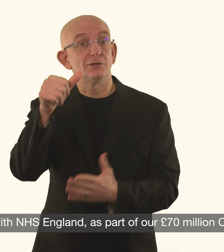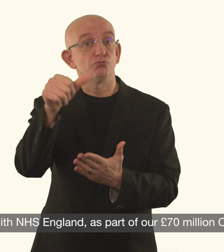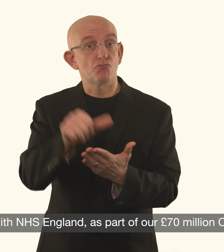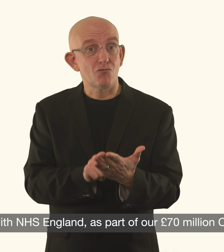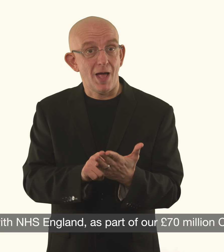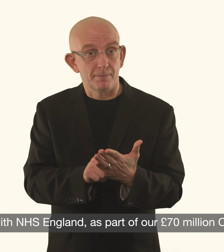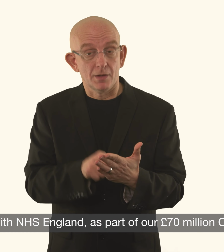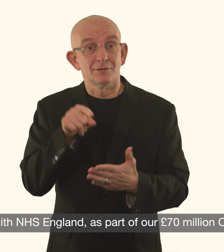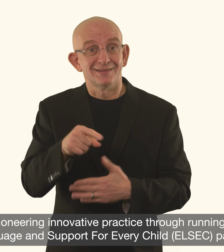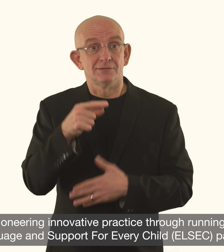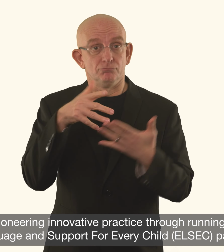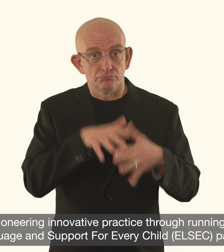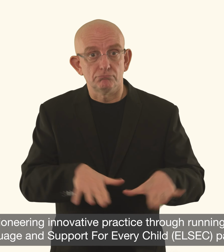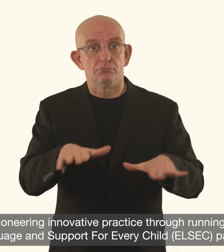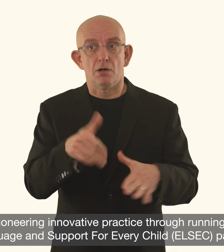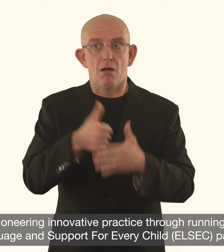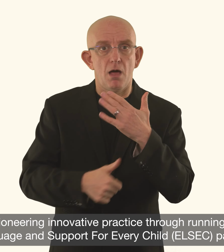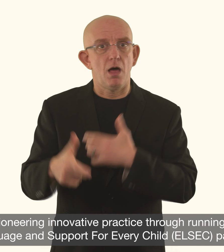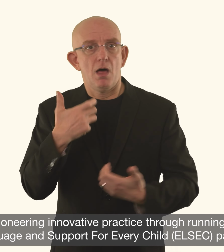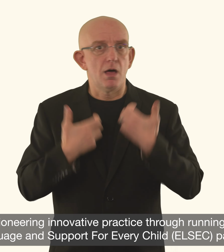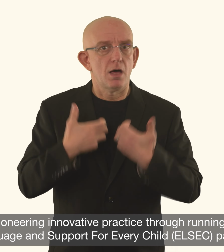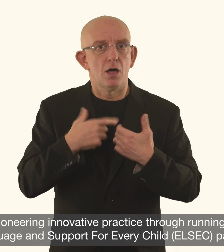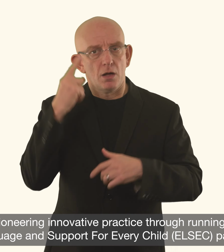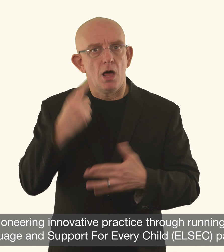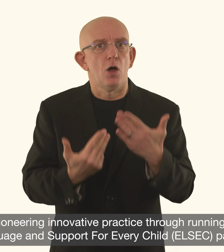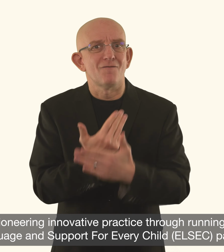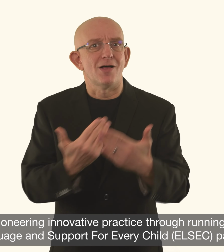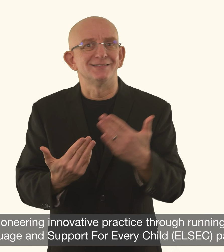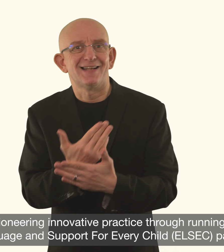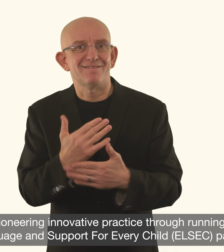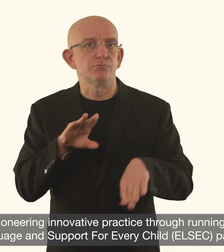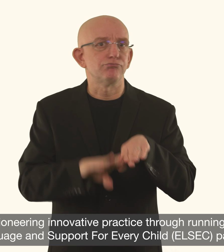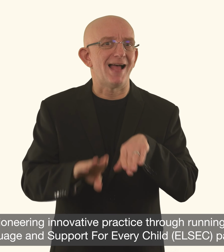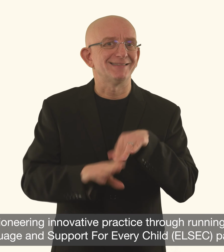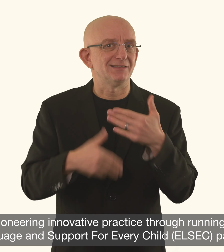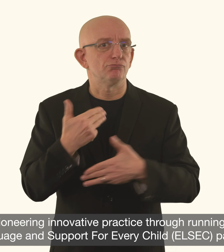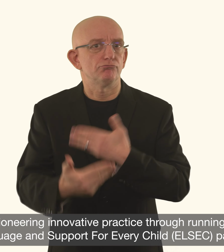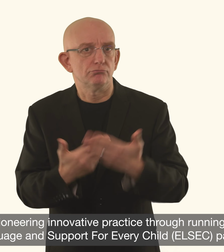practice through running Early Language and Support for Every Child or LSEC pathfinders,